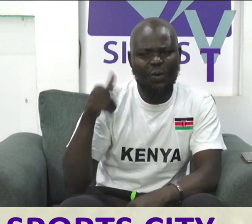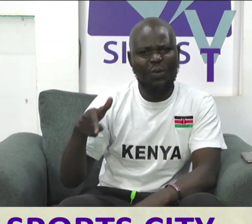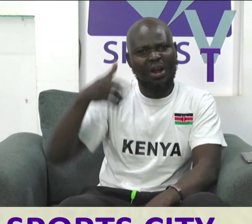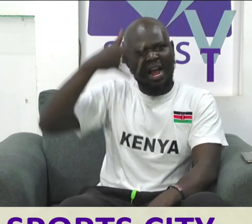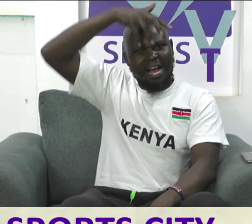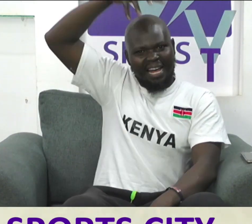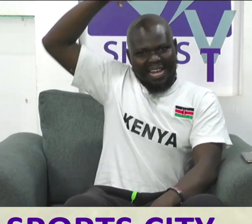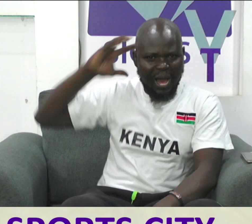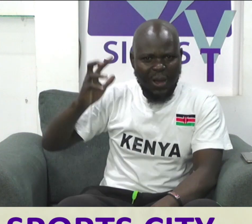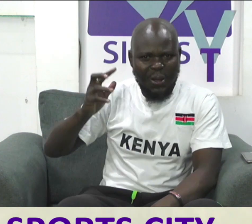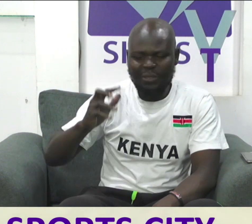KCB have really improved